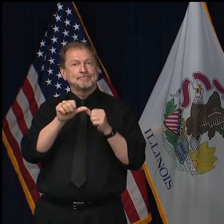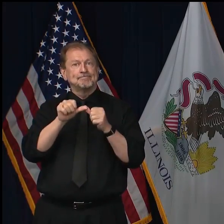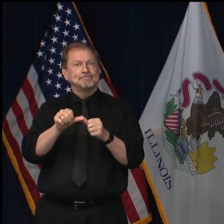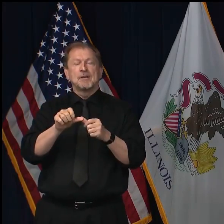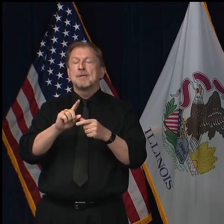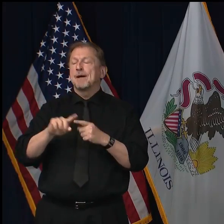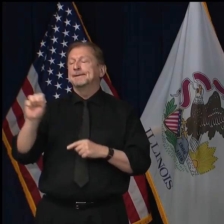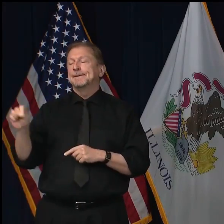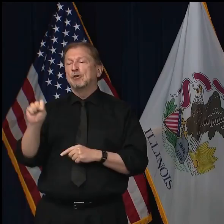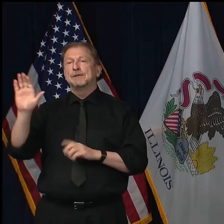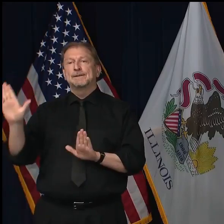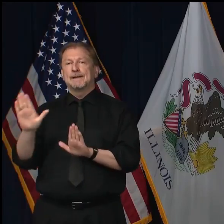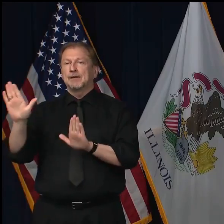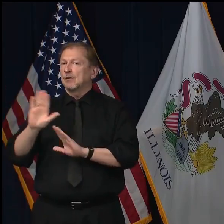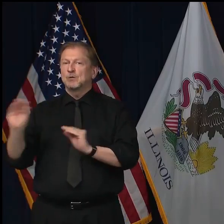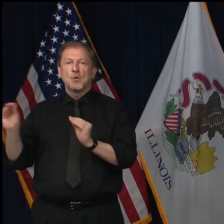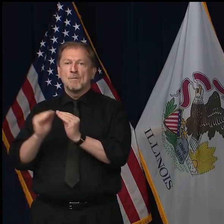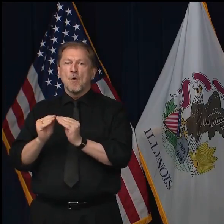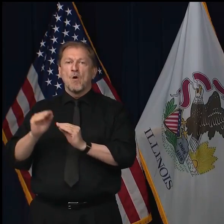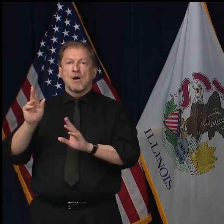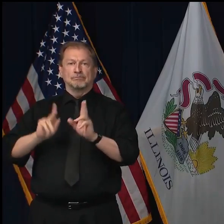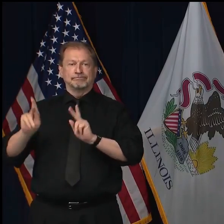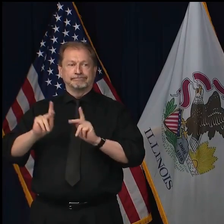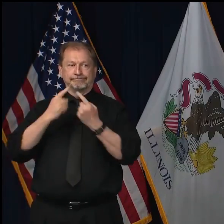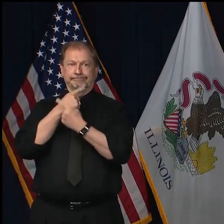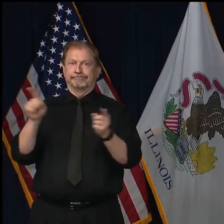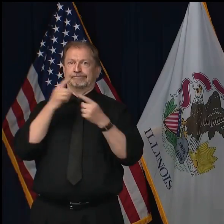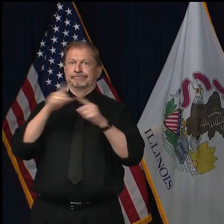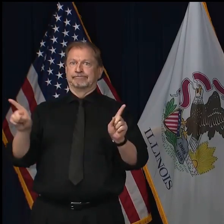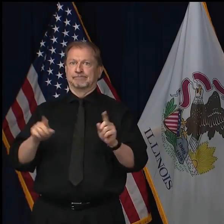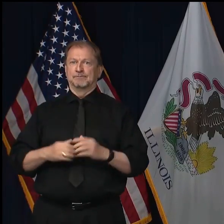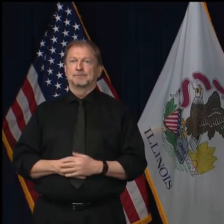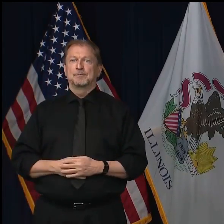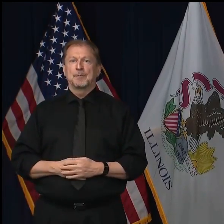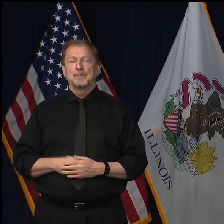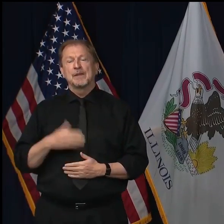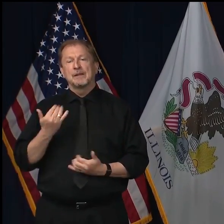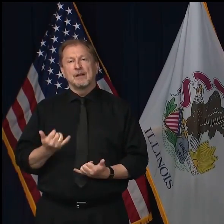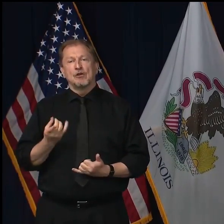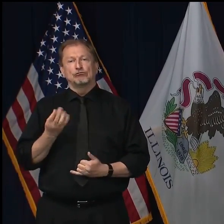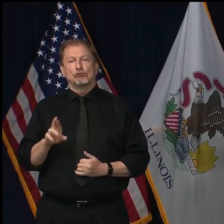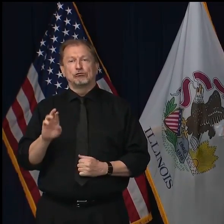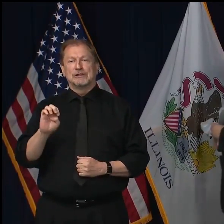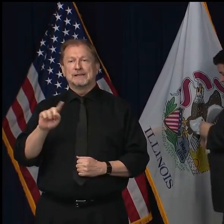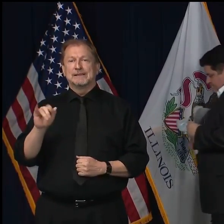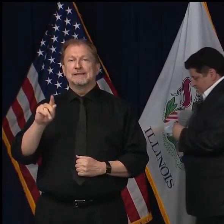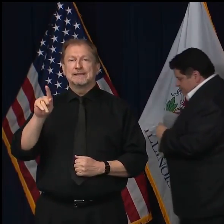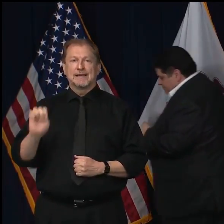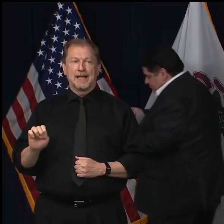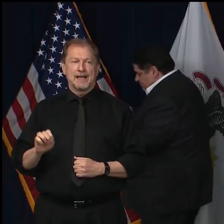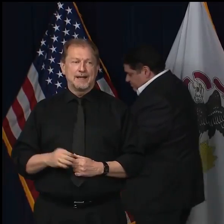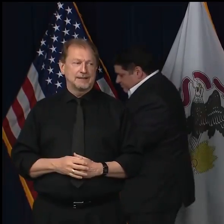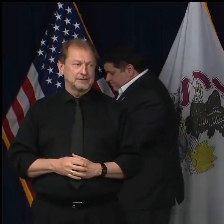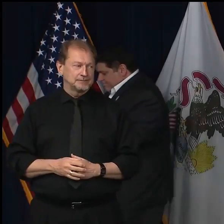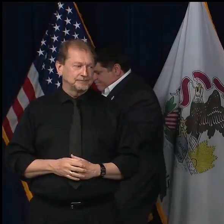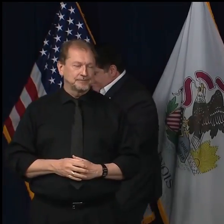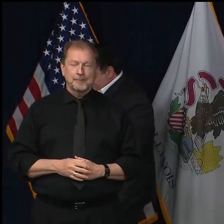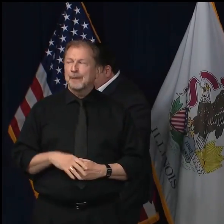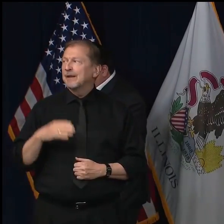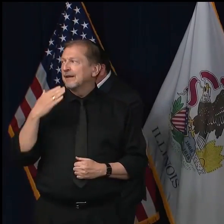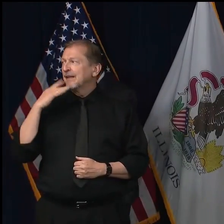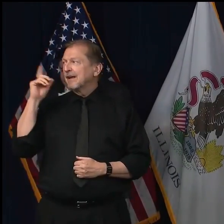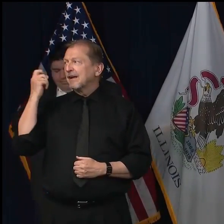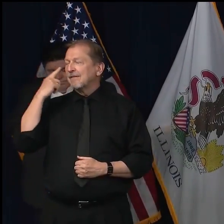now I'd like to call on Dr. Ezike for our daily medical update. Thank you, sir. Thank you, Governor, and good